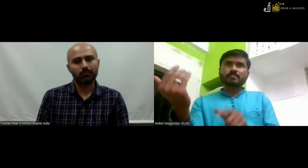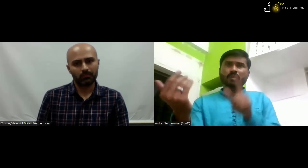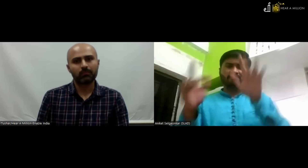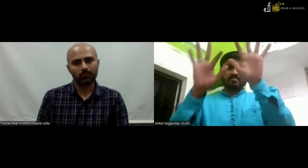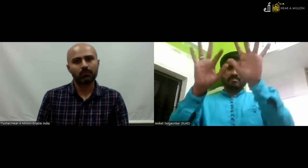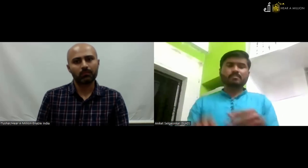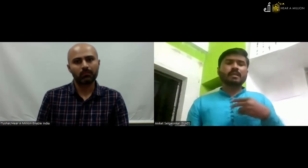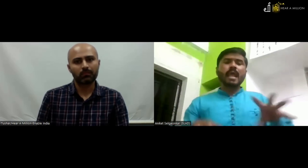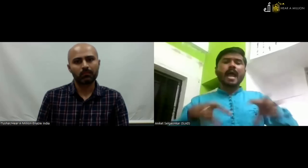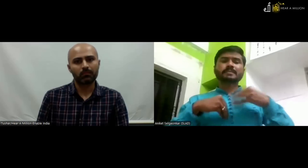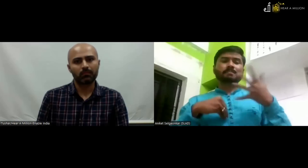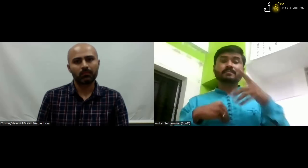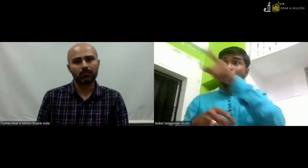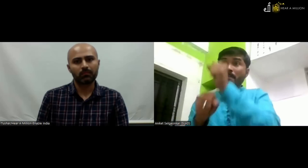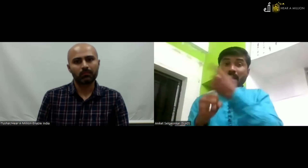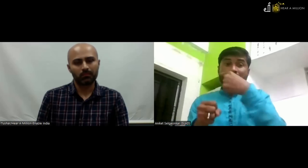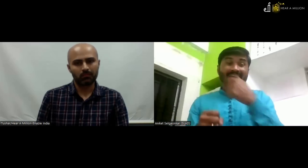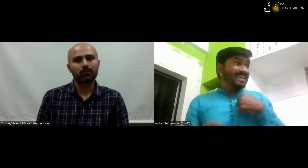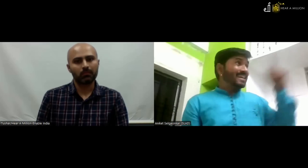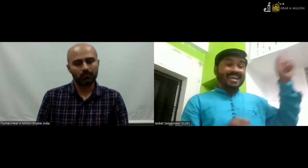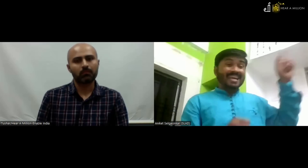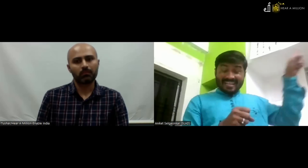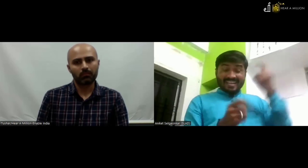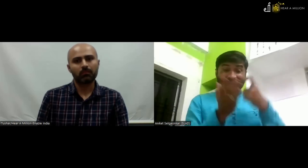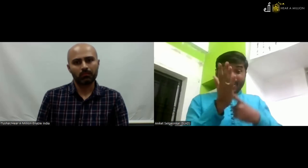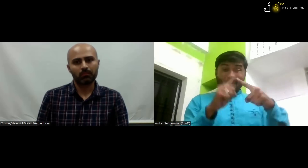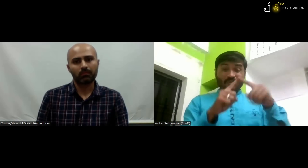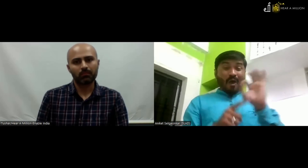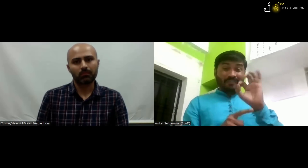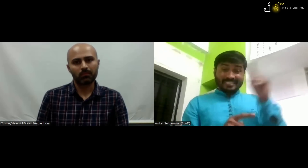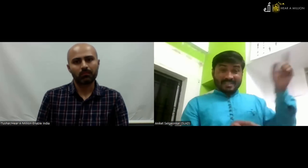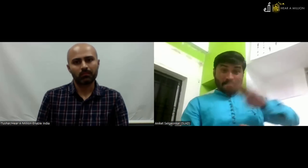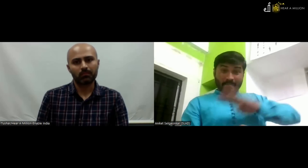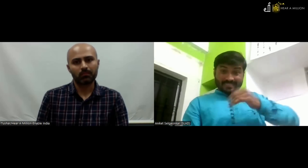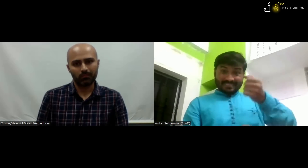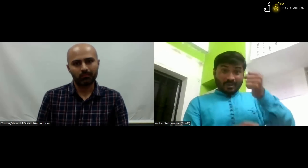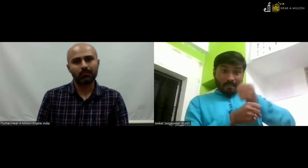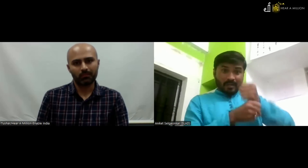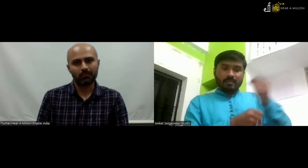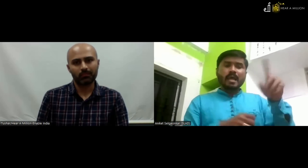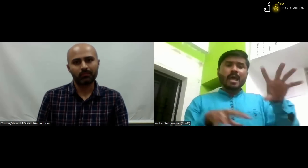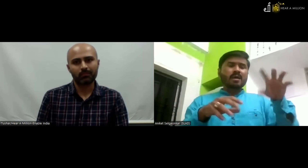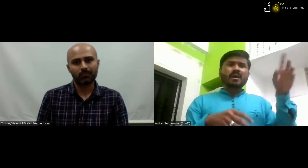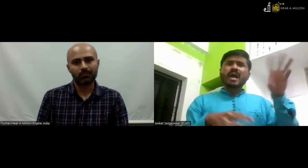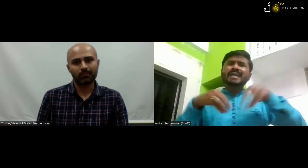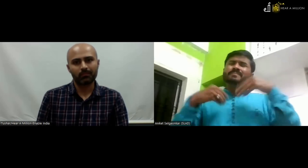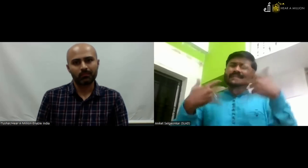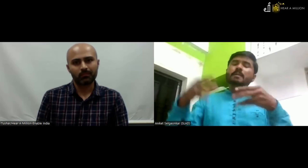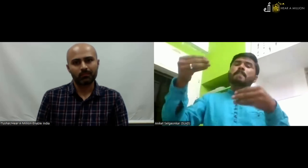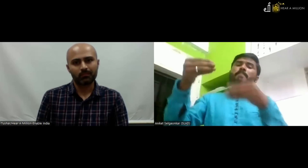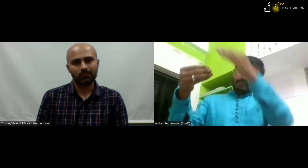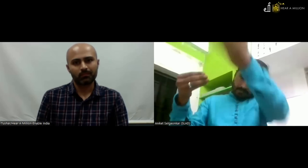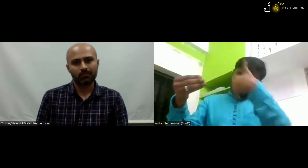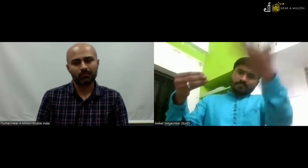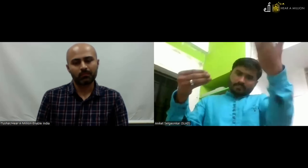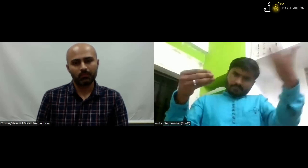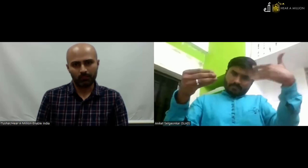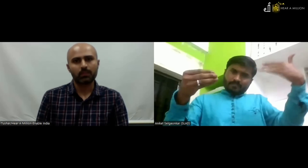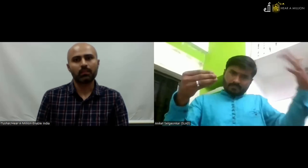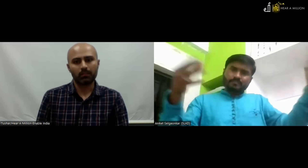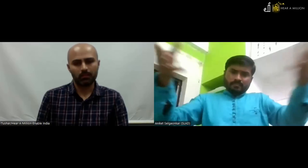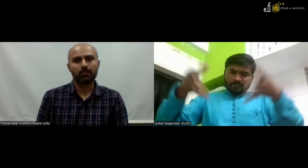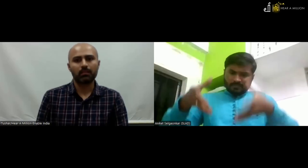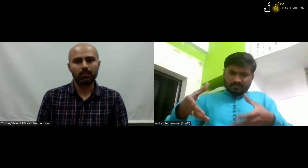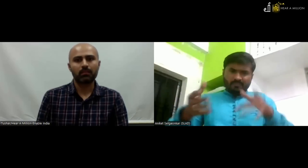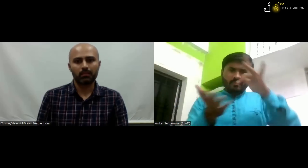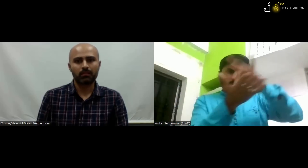any office, we would be asking any office, if they are not accepting, they would not provide us the license, then we would easily ask